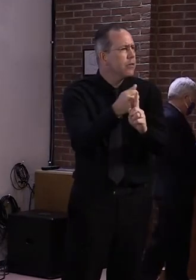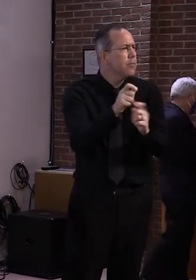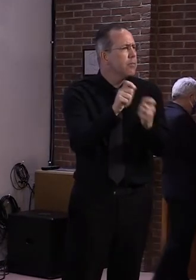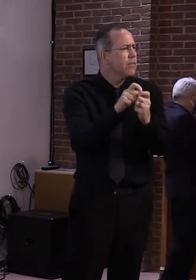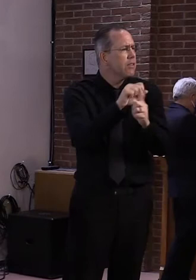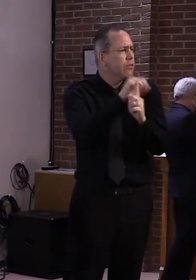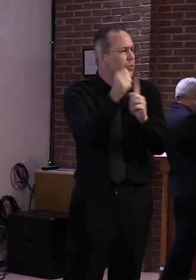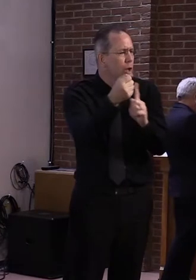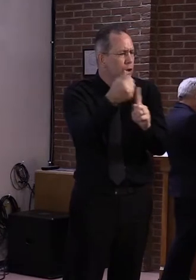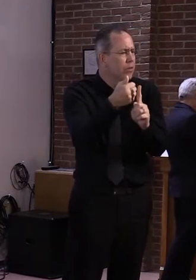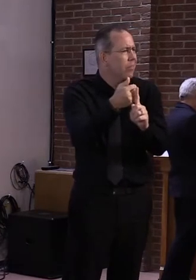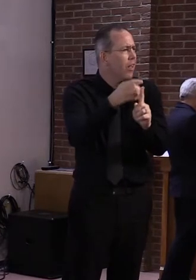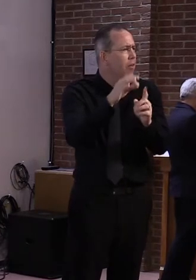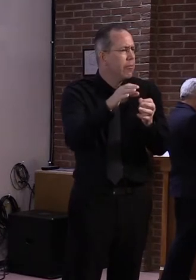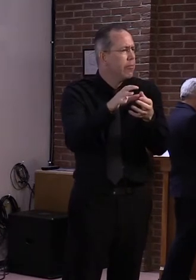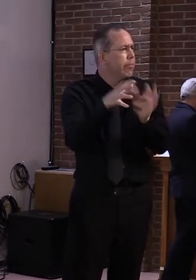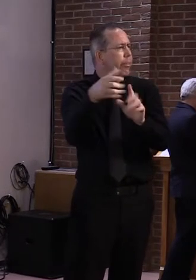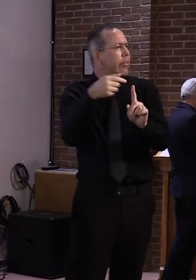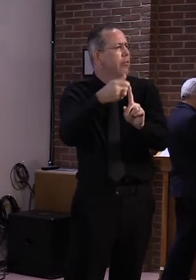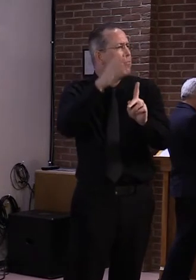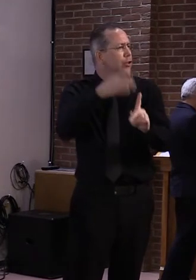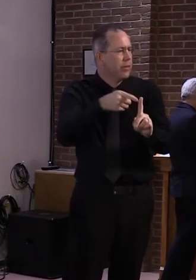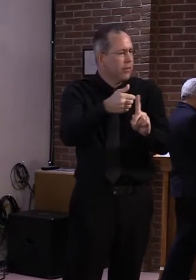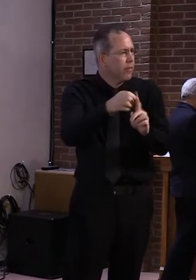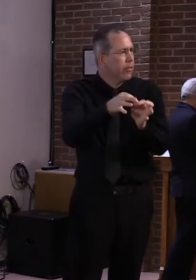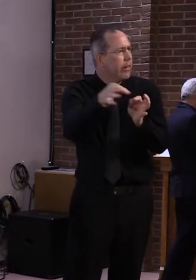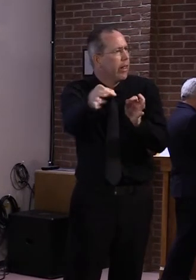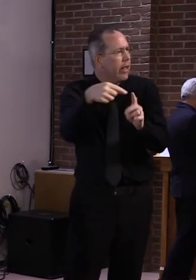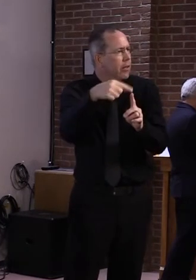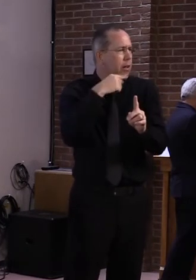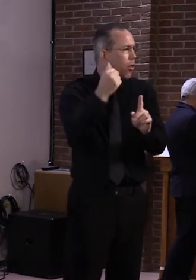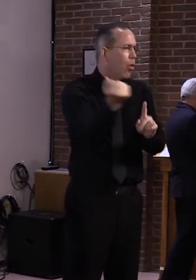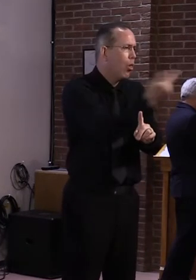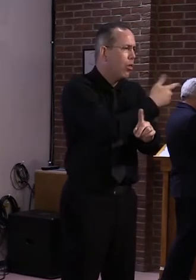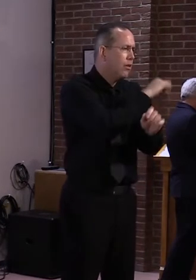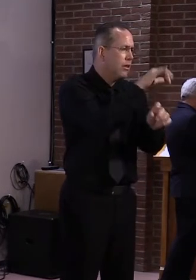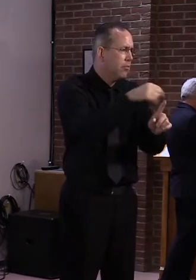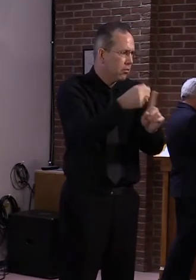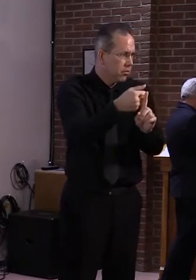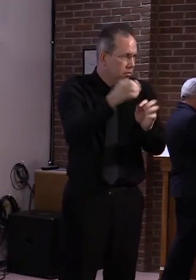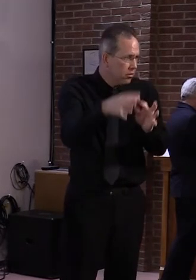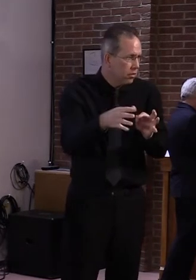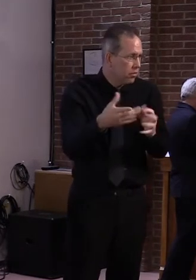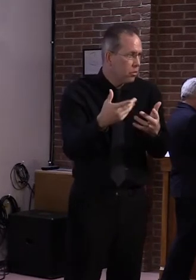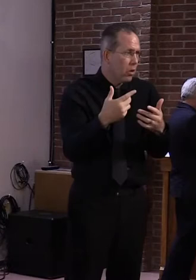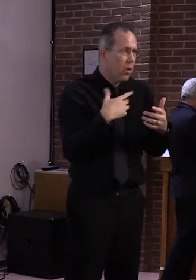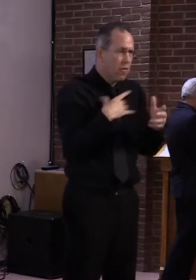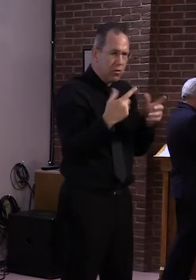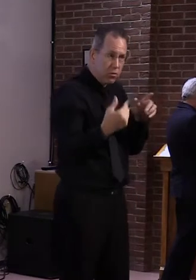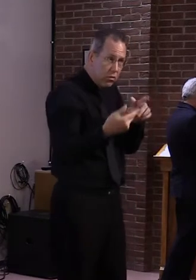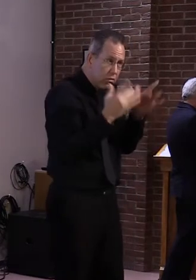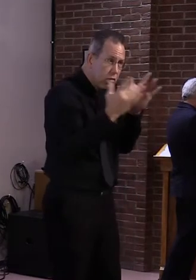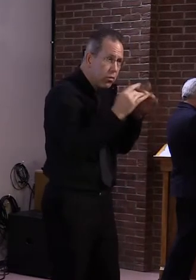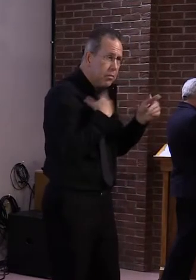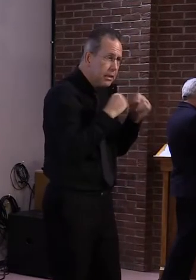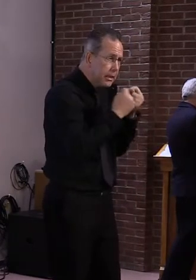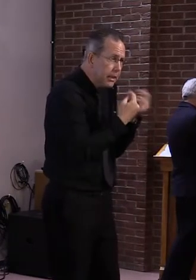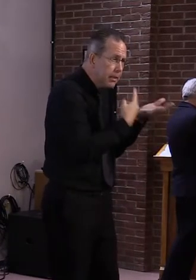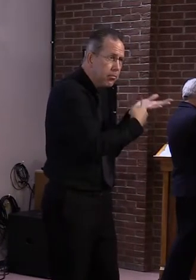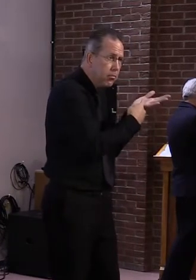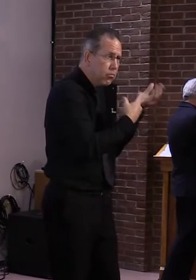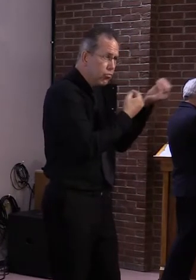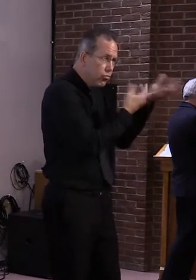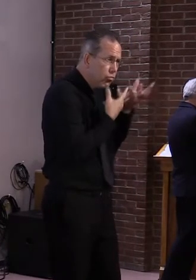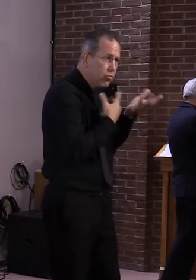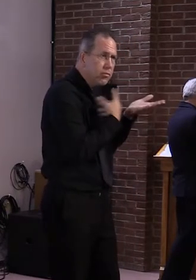for a variety of reasons. So I'm happy to check with my team and follow up if there was some issue that delayed a